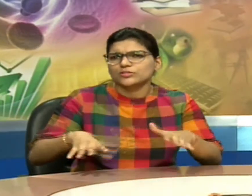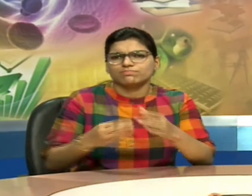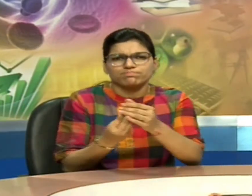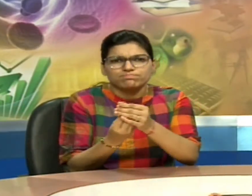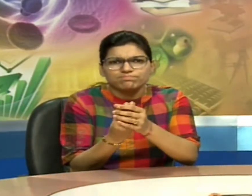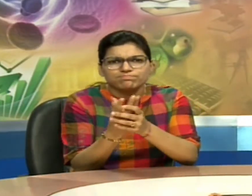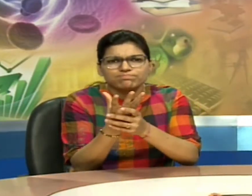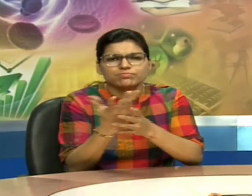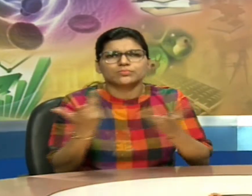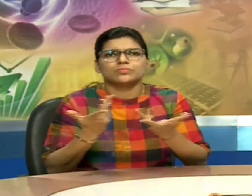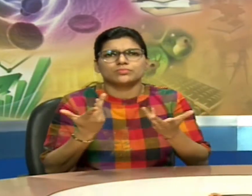Nature,